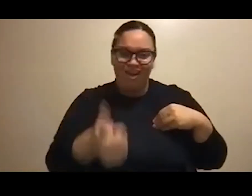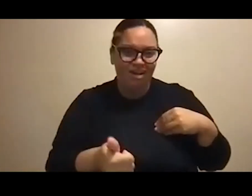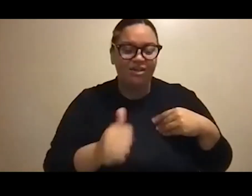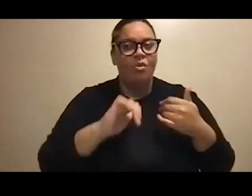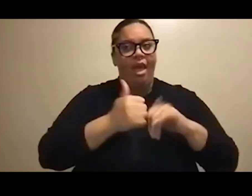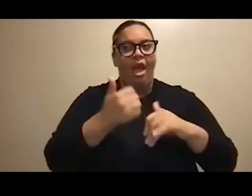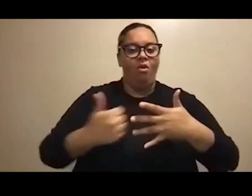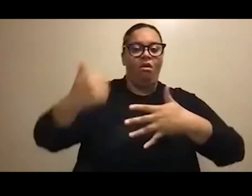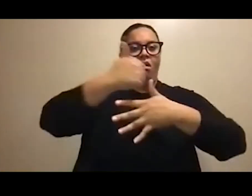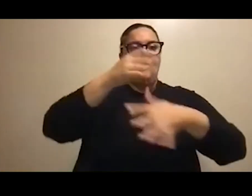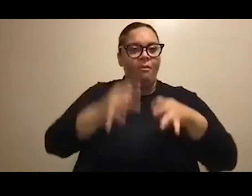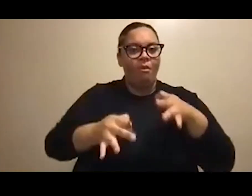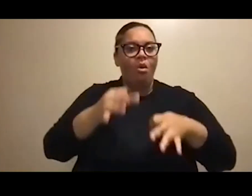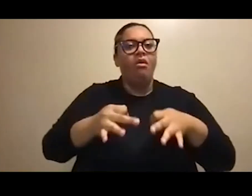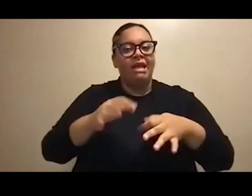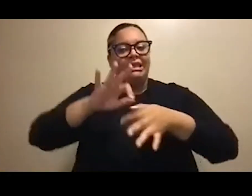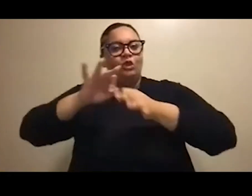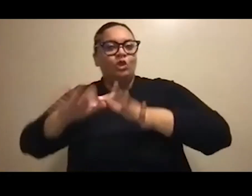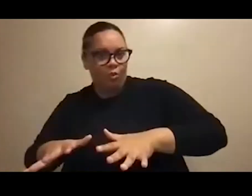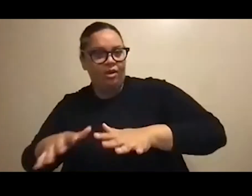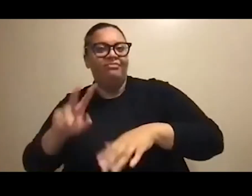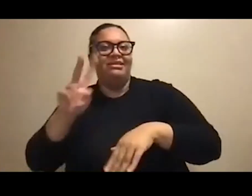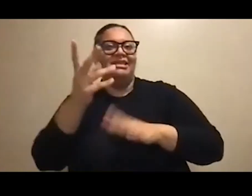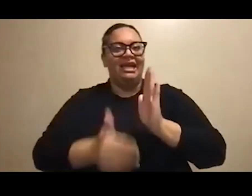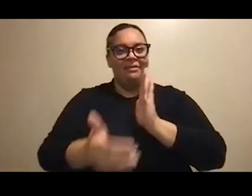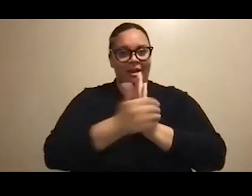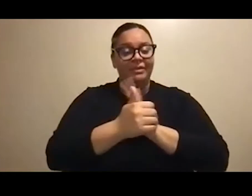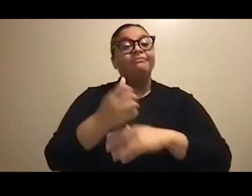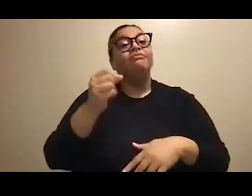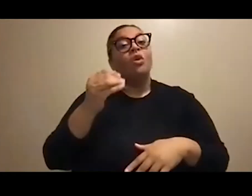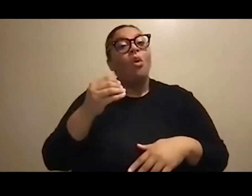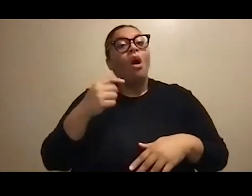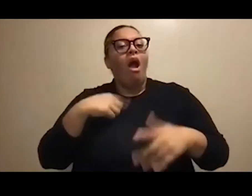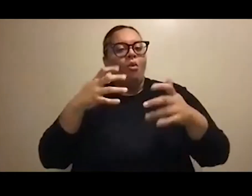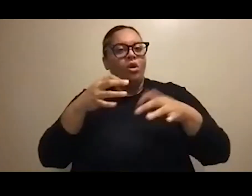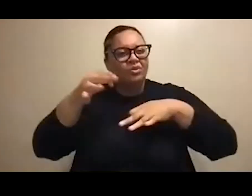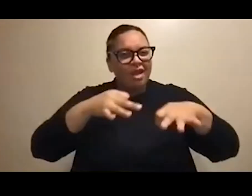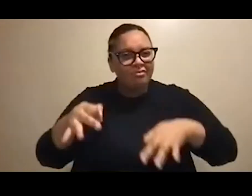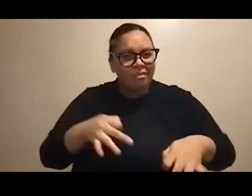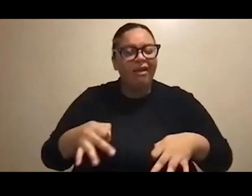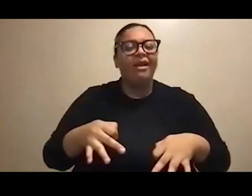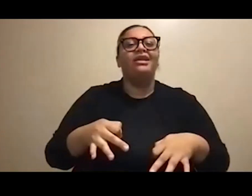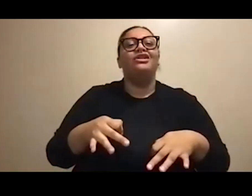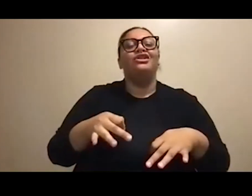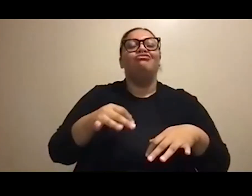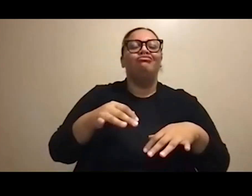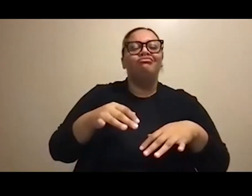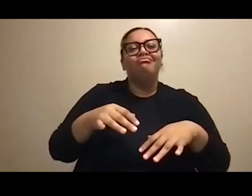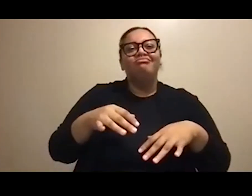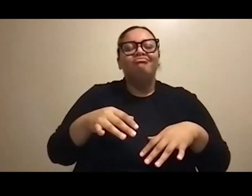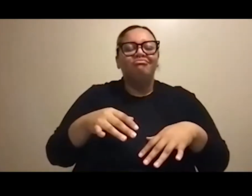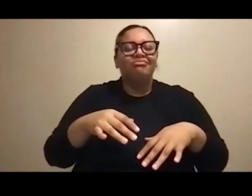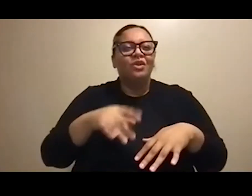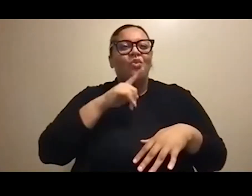it. So I'm going to try and explore some of those complications by way of framing a discussion that we'll have. We'll pick this up at